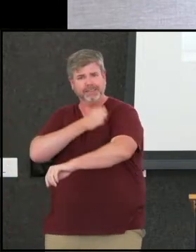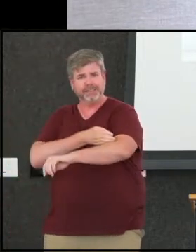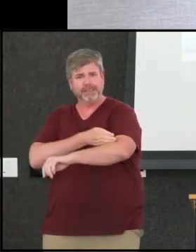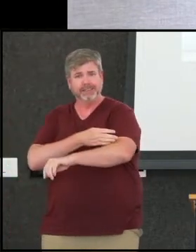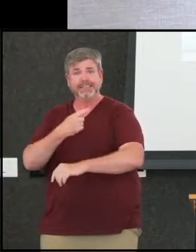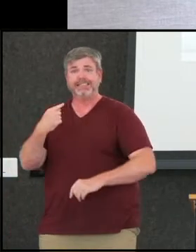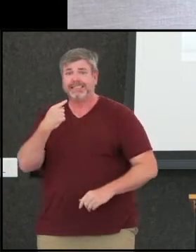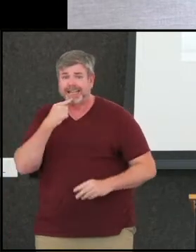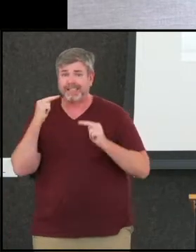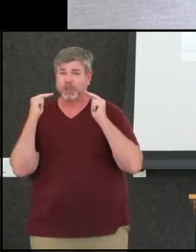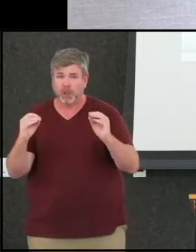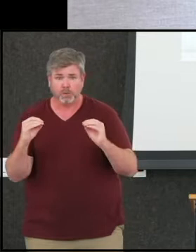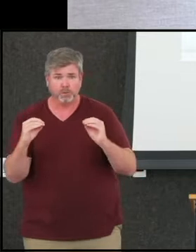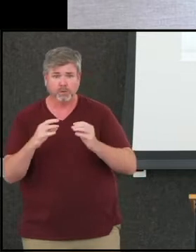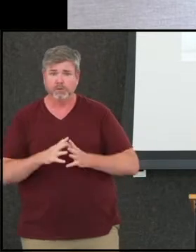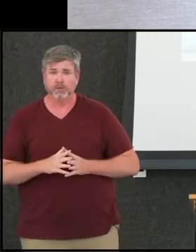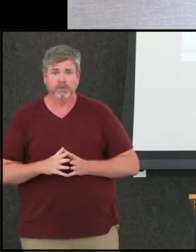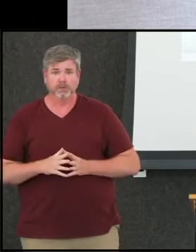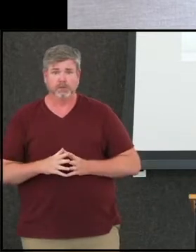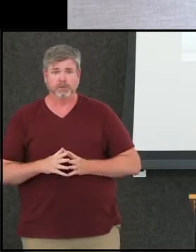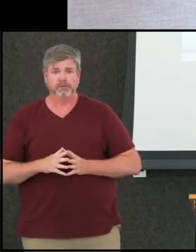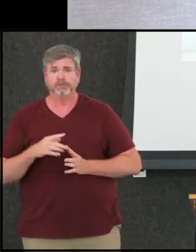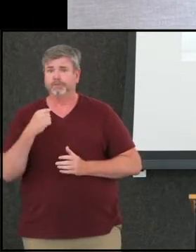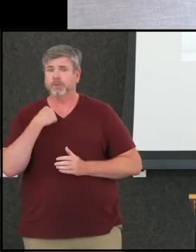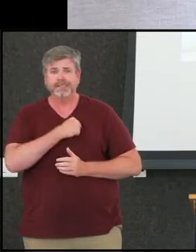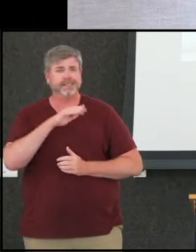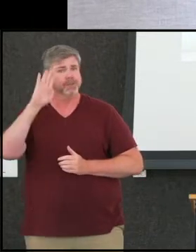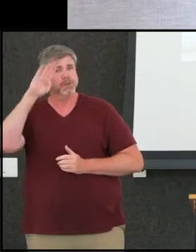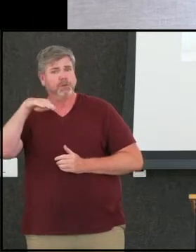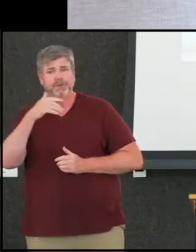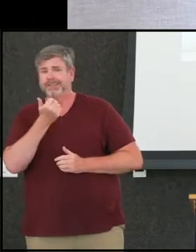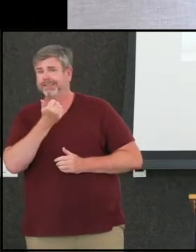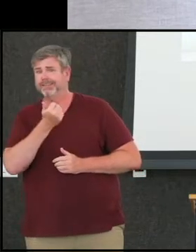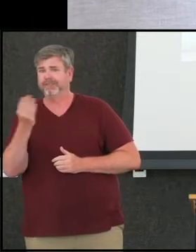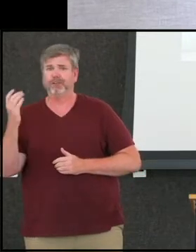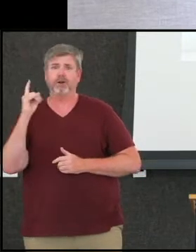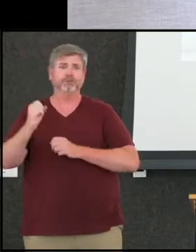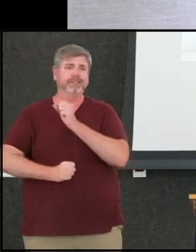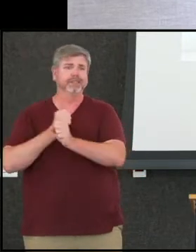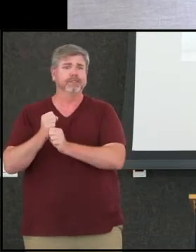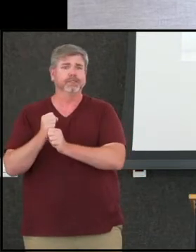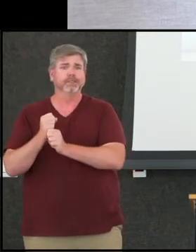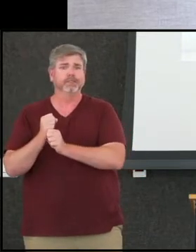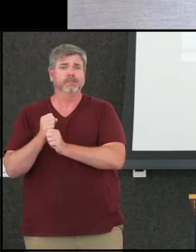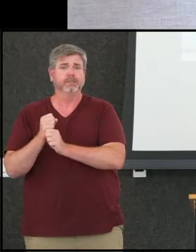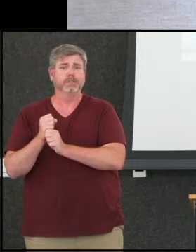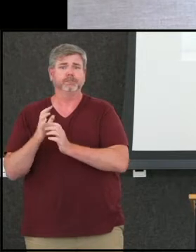decades, for years, for hundreds of years, teenagers have experimented. They've been impulsive, they've taken